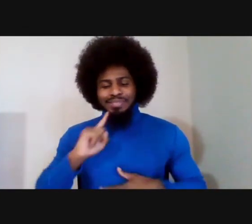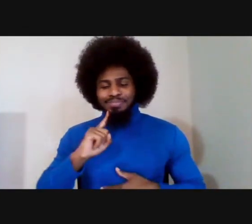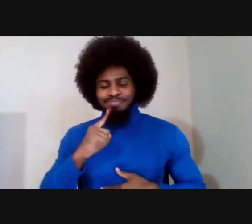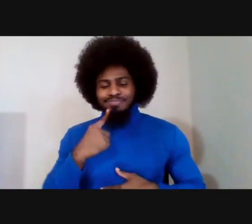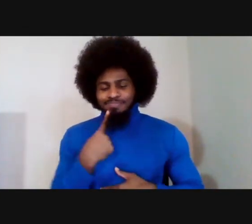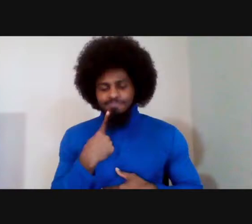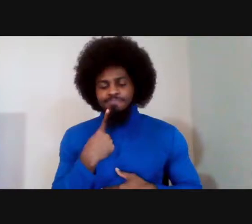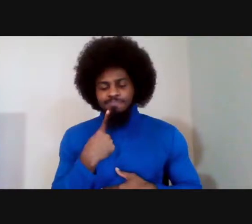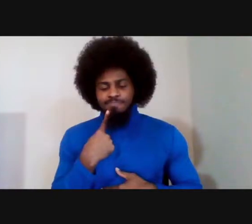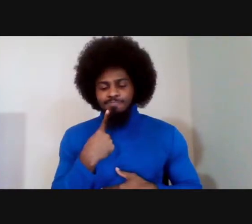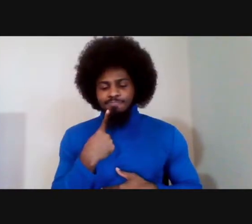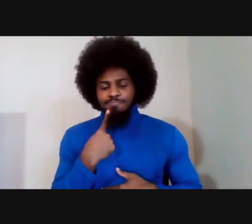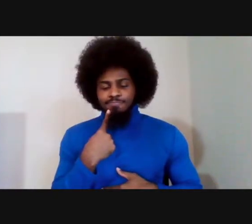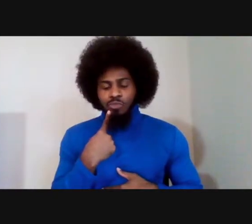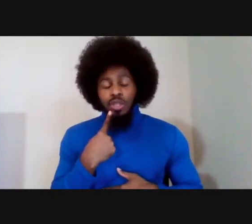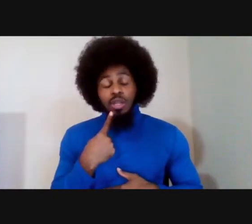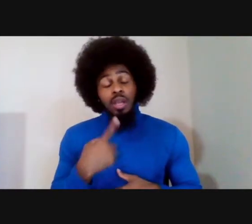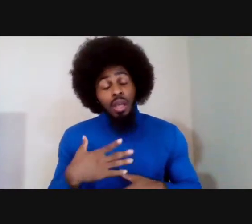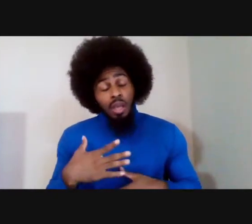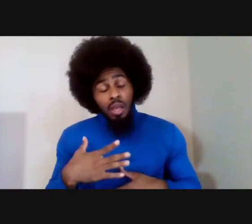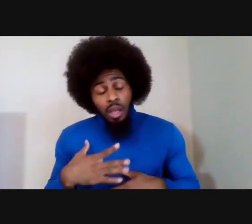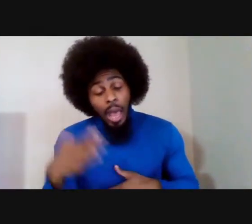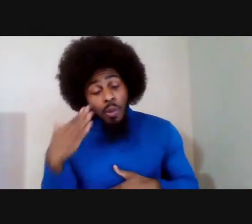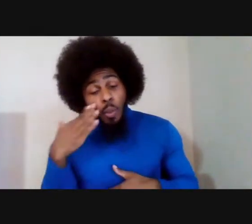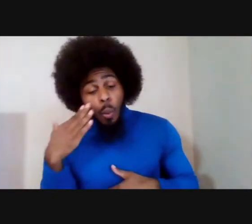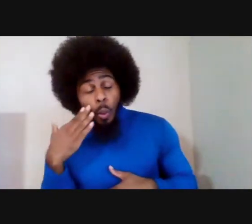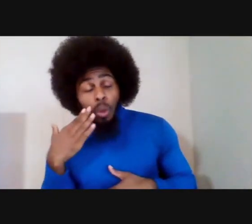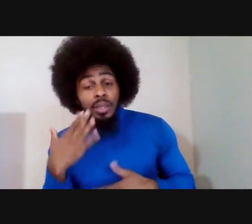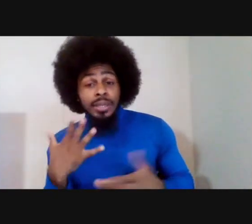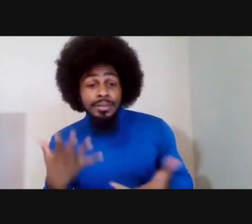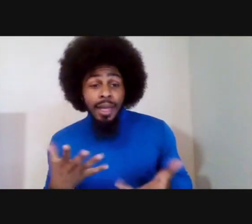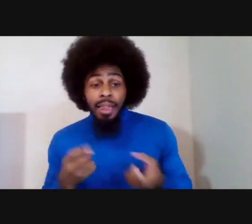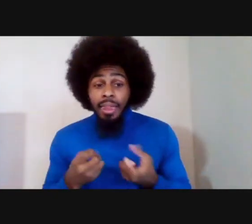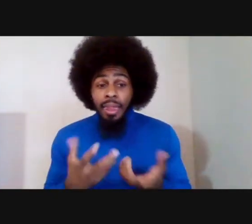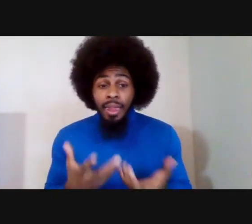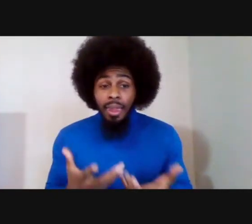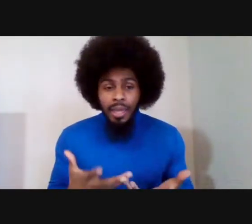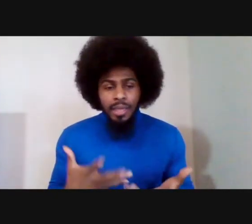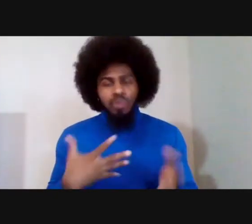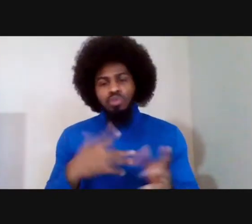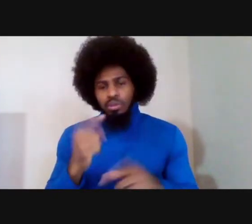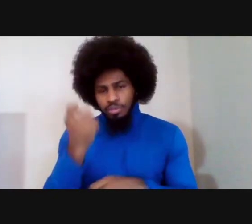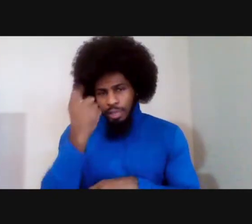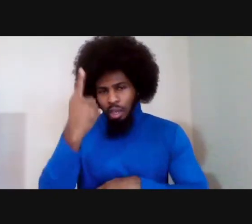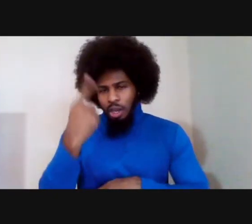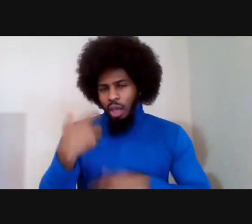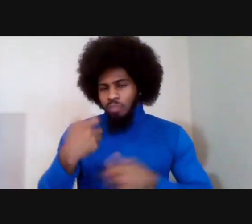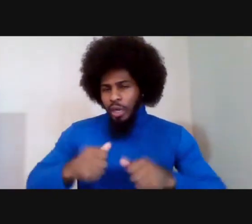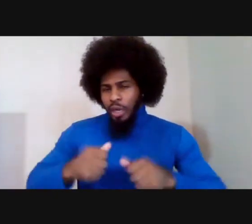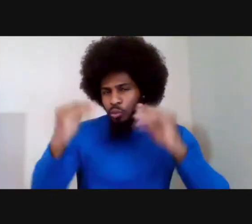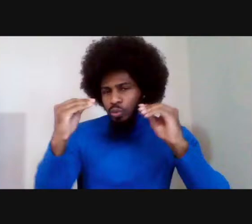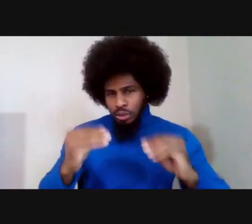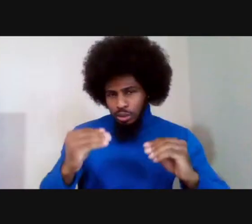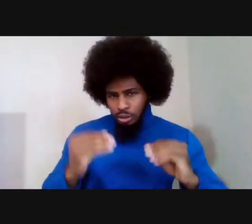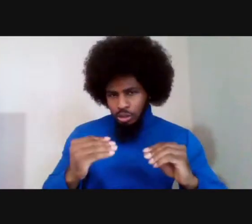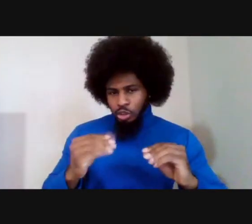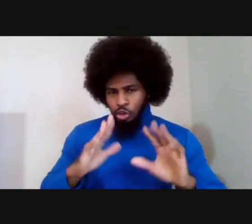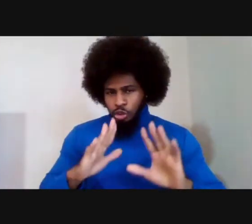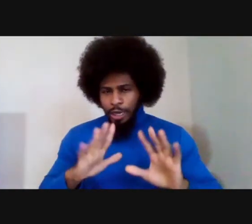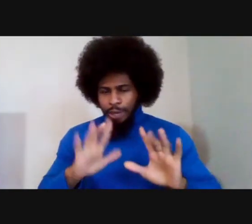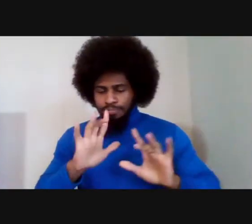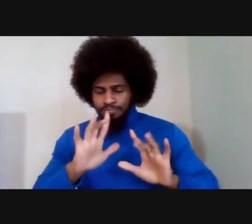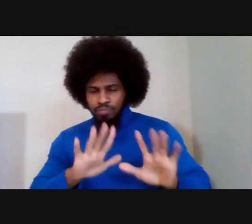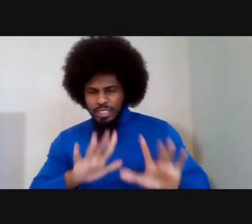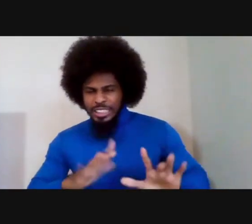I know there's been a lot of conversation. I'm trying to, you know, be a teacher and vulnerable and share.